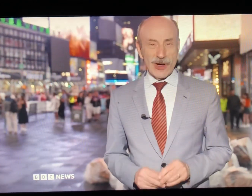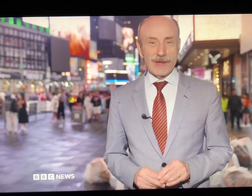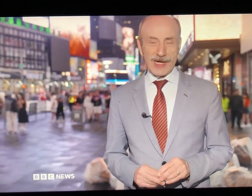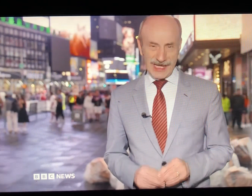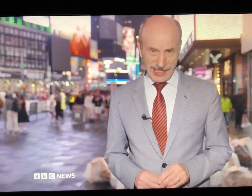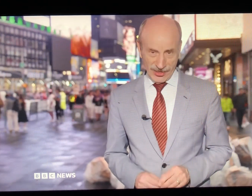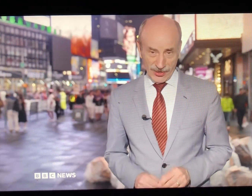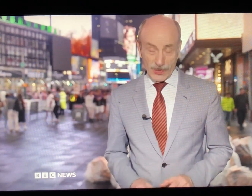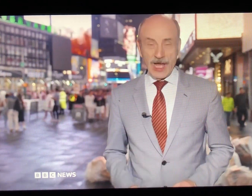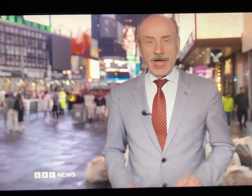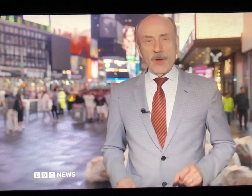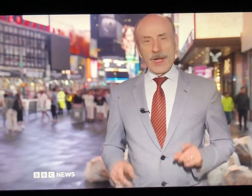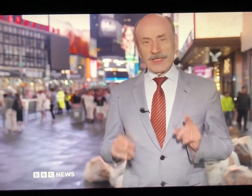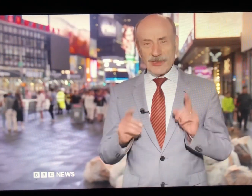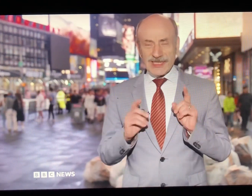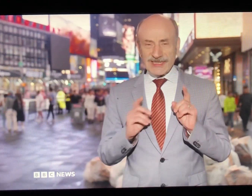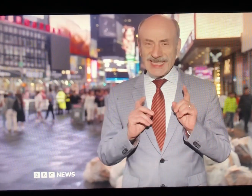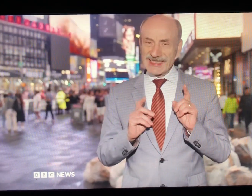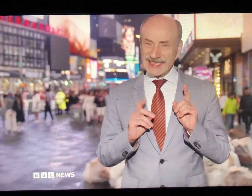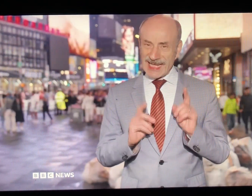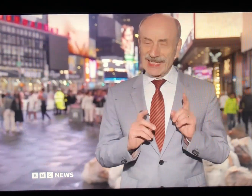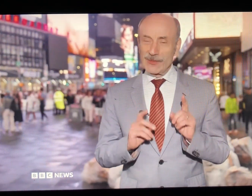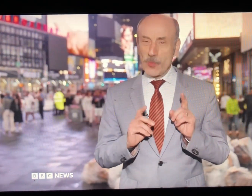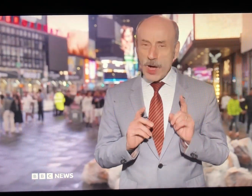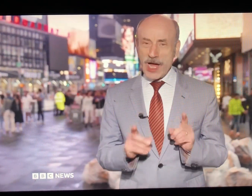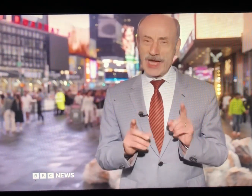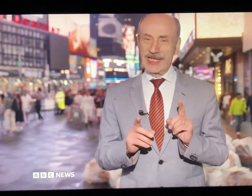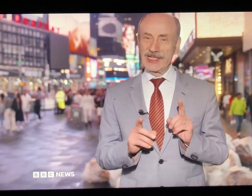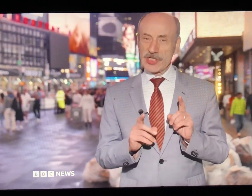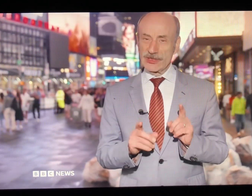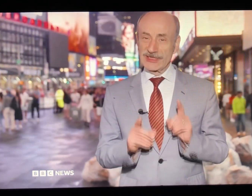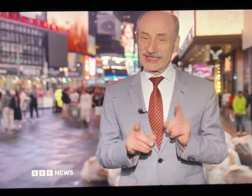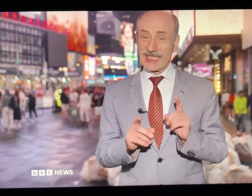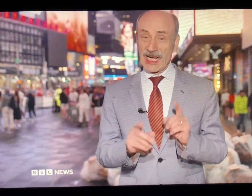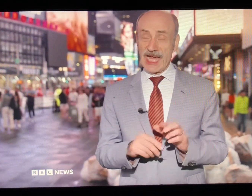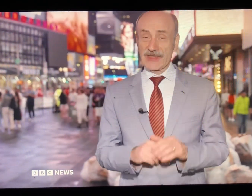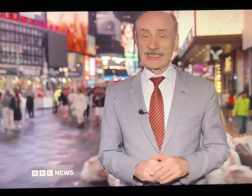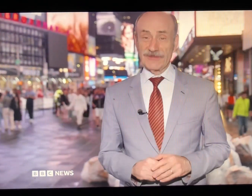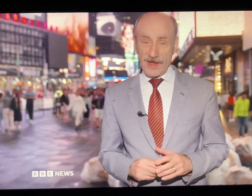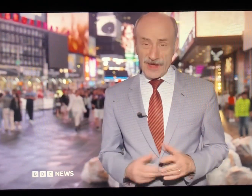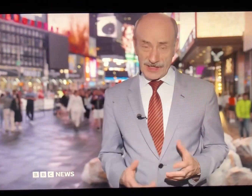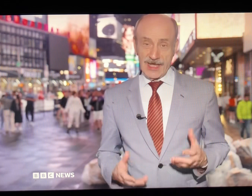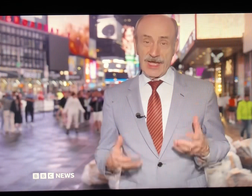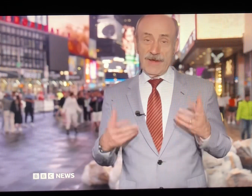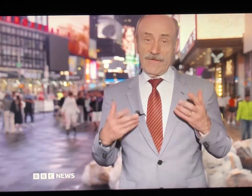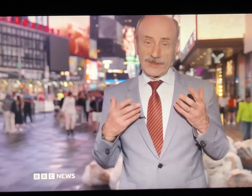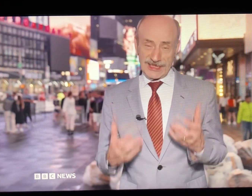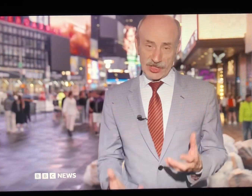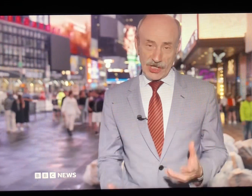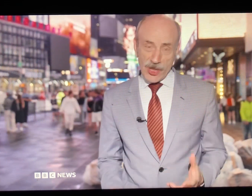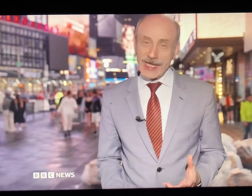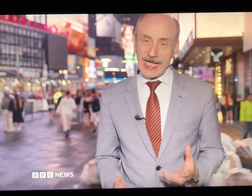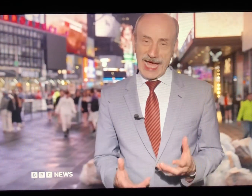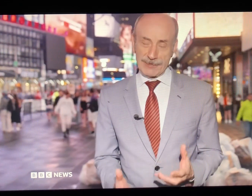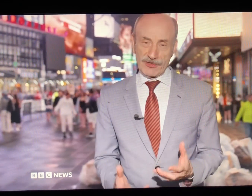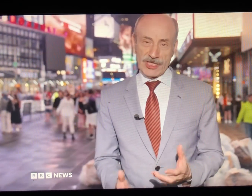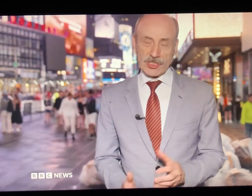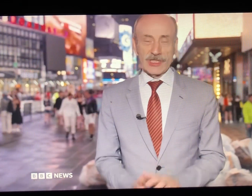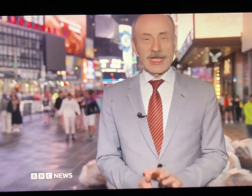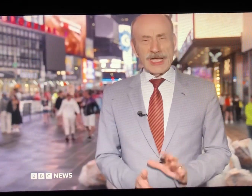my hero." Well, to understand exactly why he chose to single out his father for such glowing admiration, you